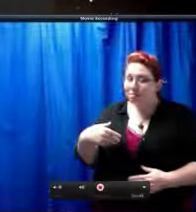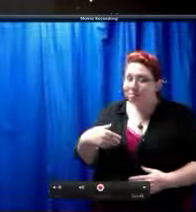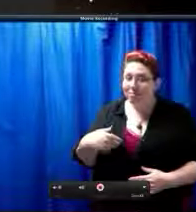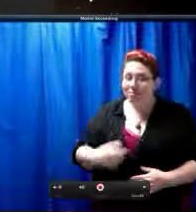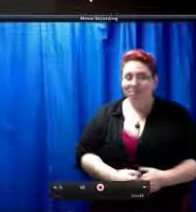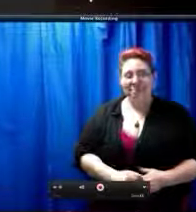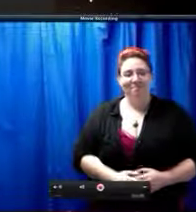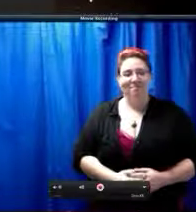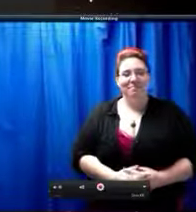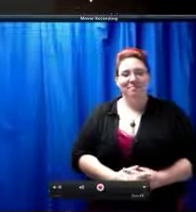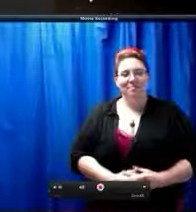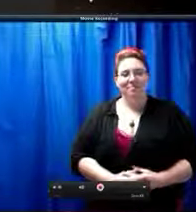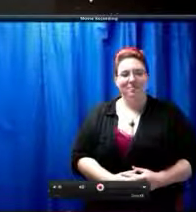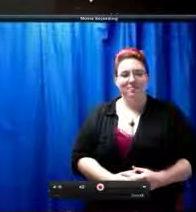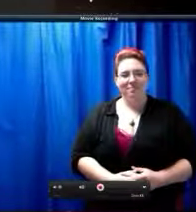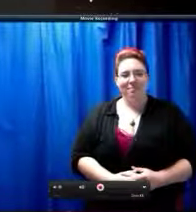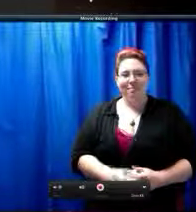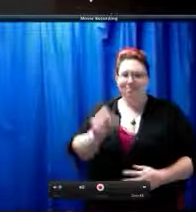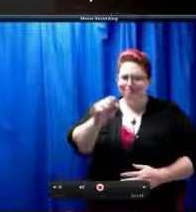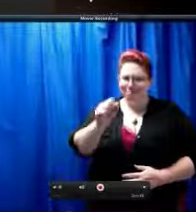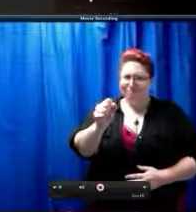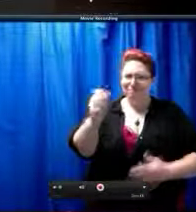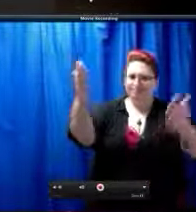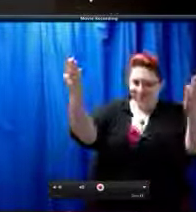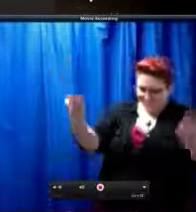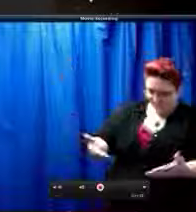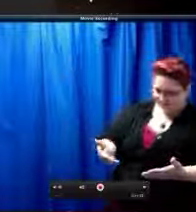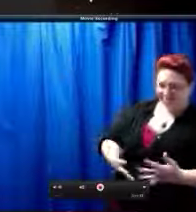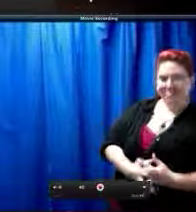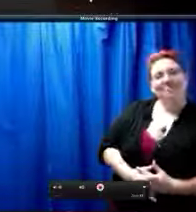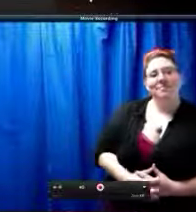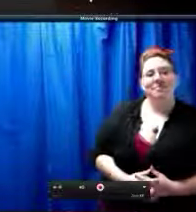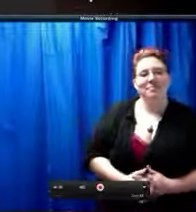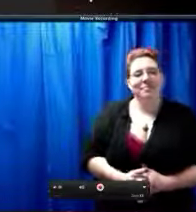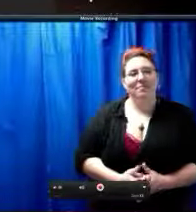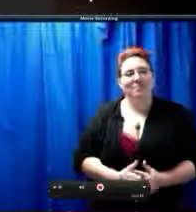Come on. Yeah, come on.